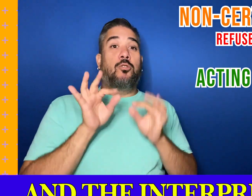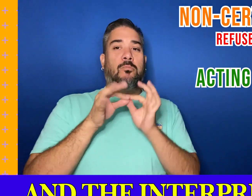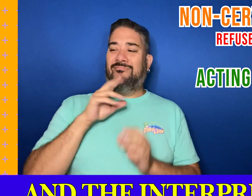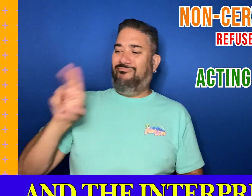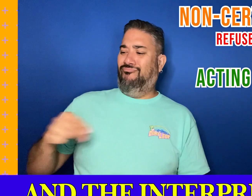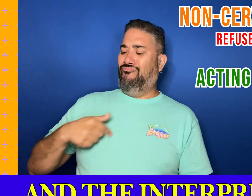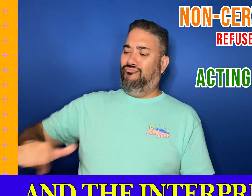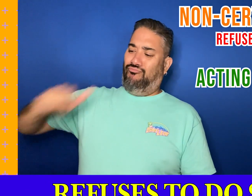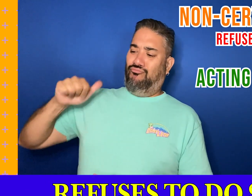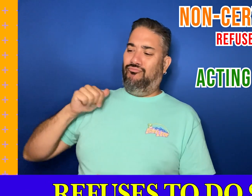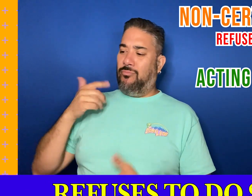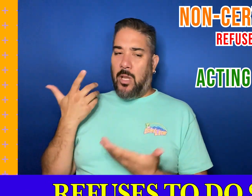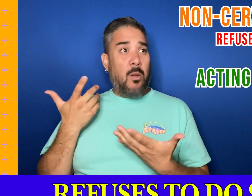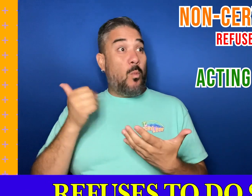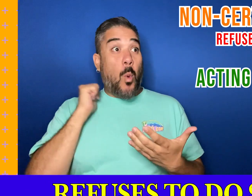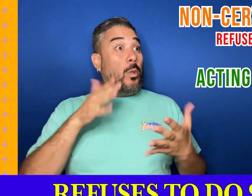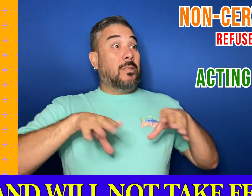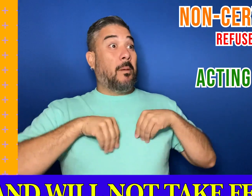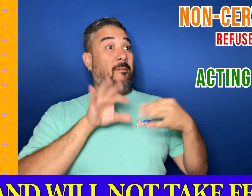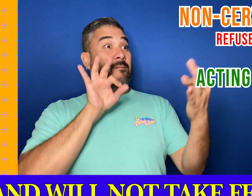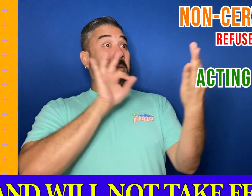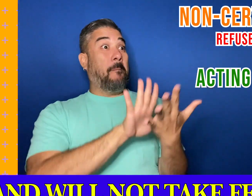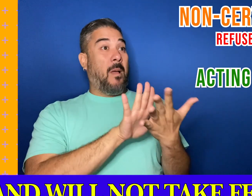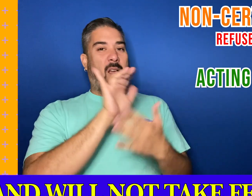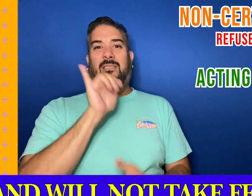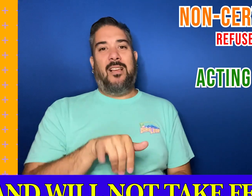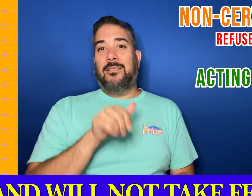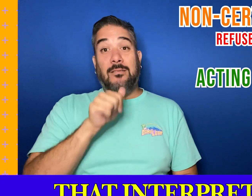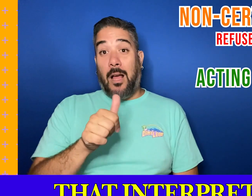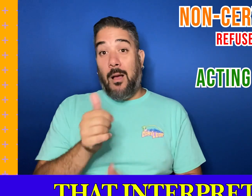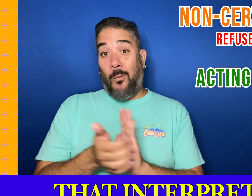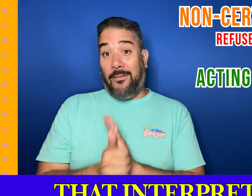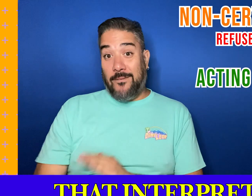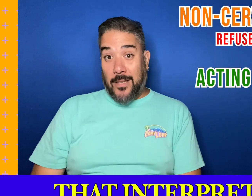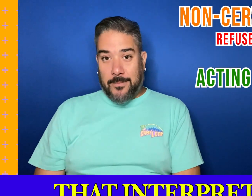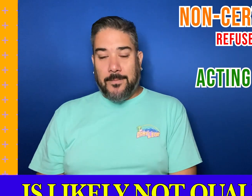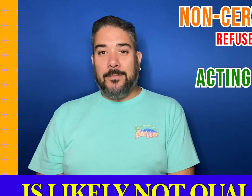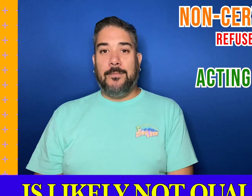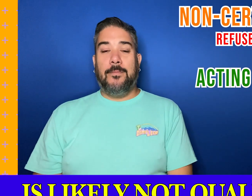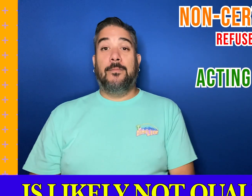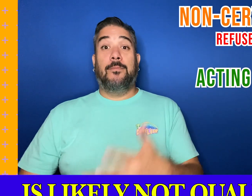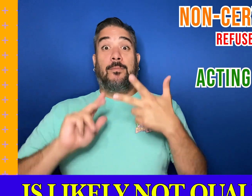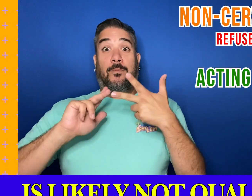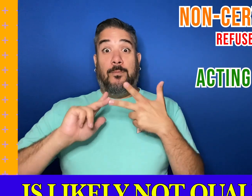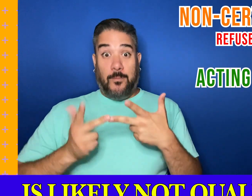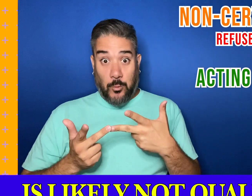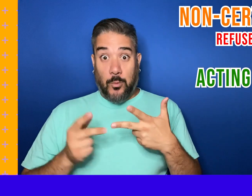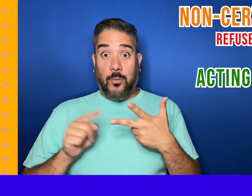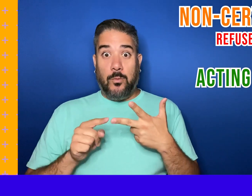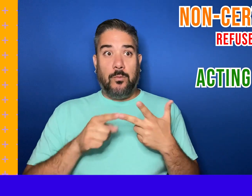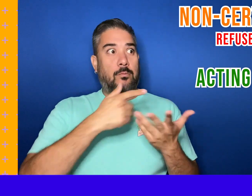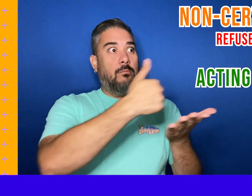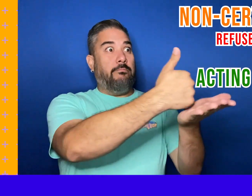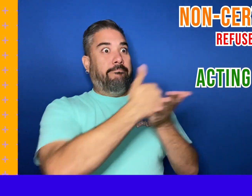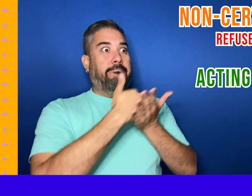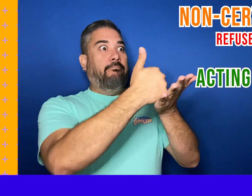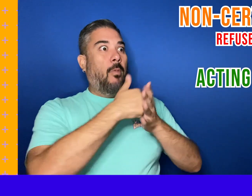interpreter refuses to do so and will not take feedback, that interpreter is likely not qualified. If the